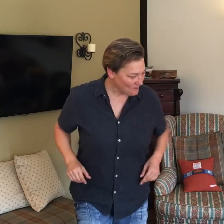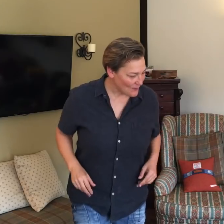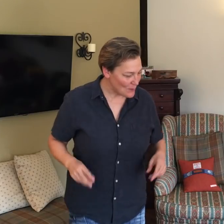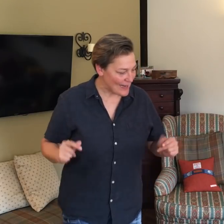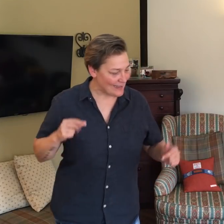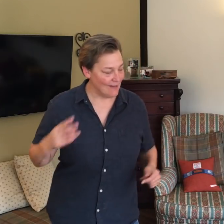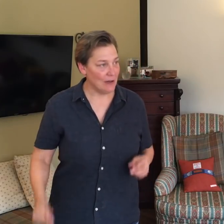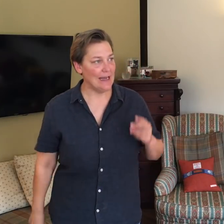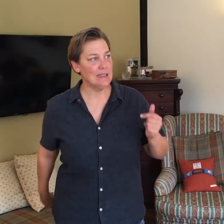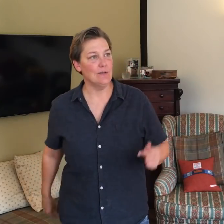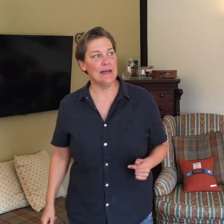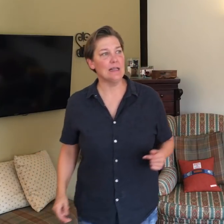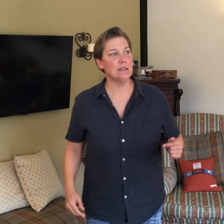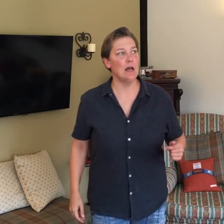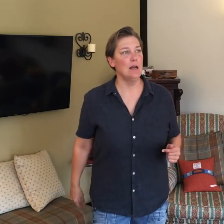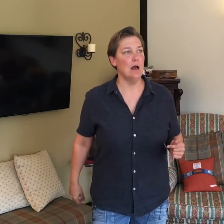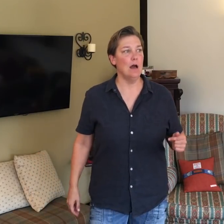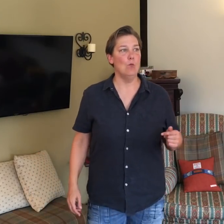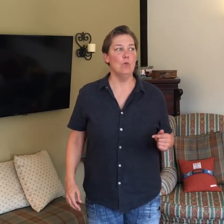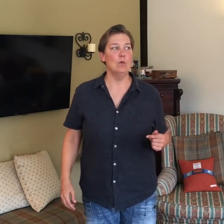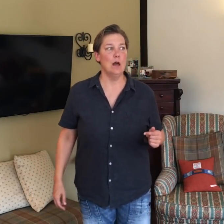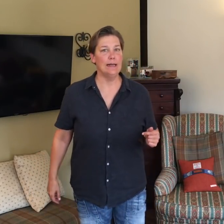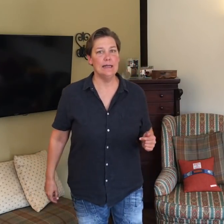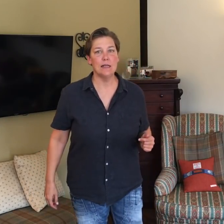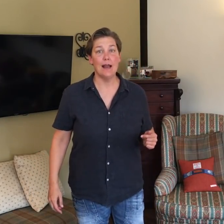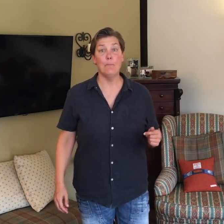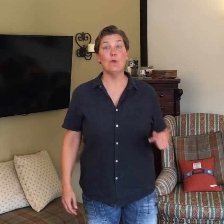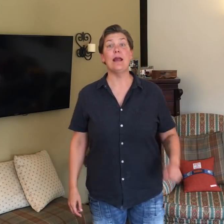We're getting there, okay. So the next line is I am brave.